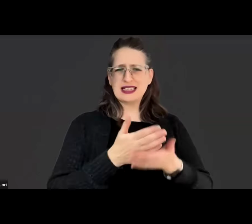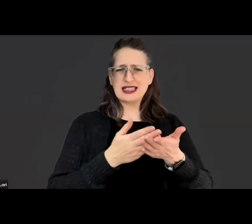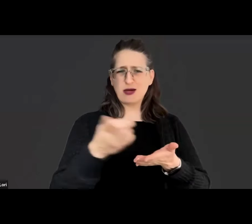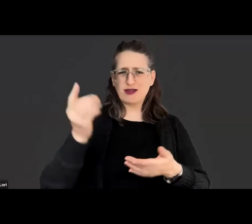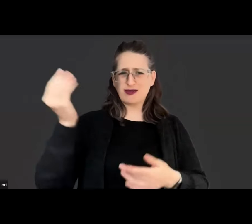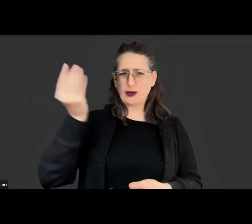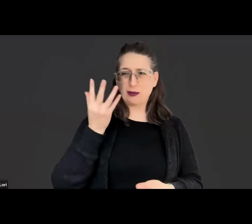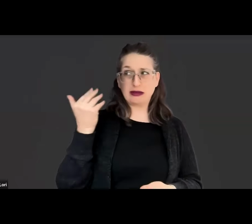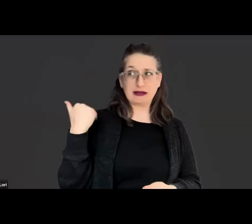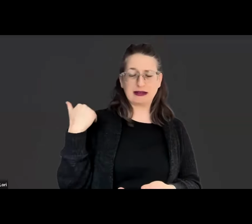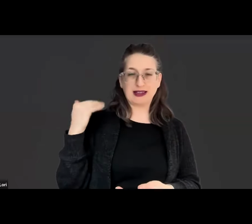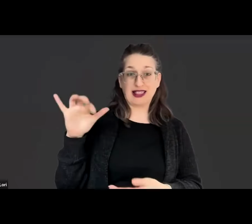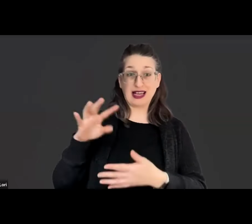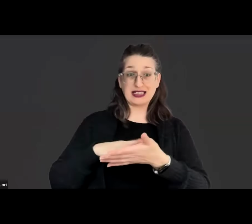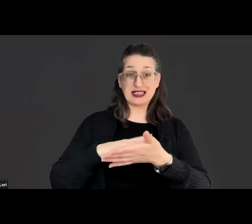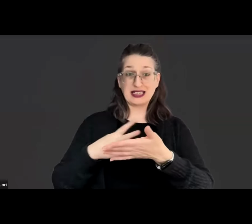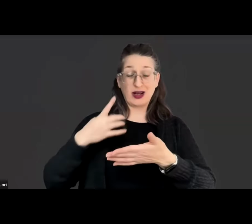through email